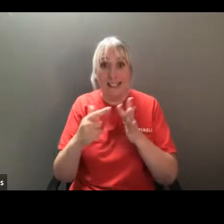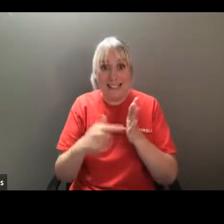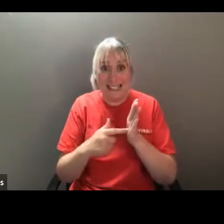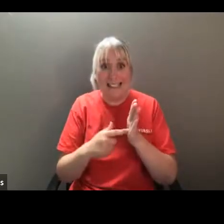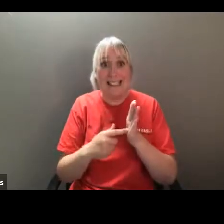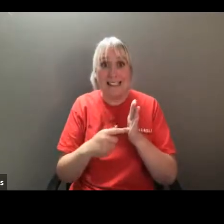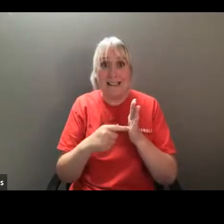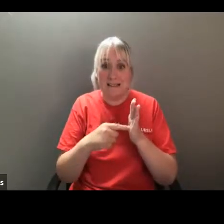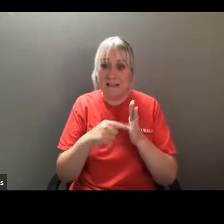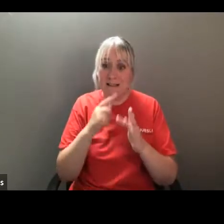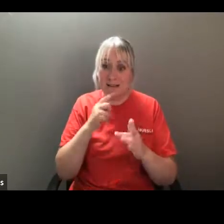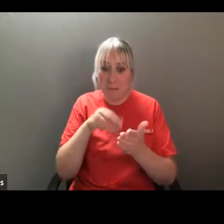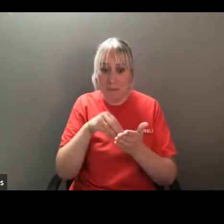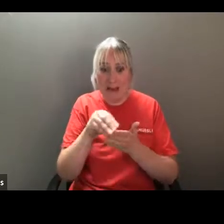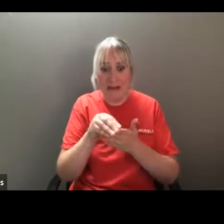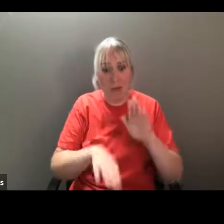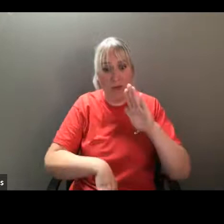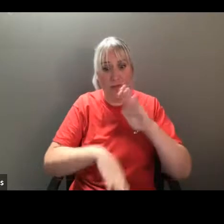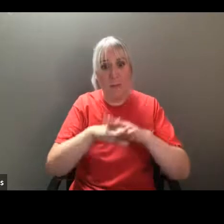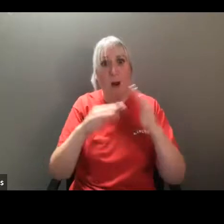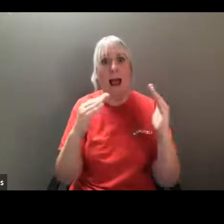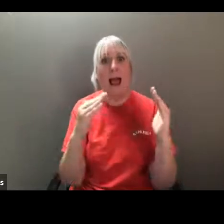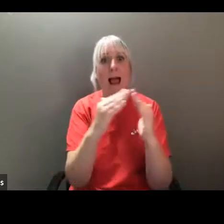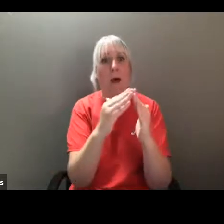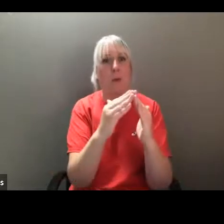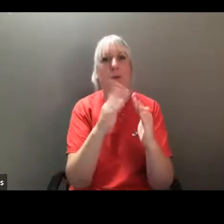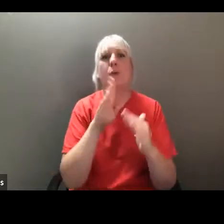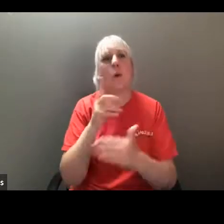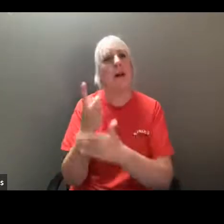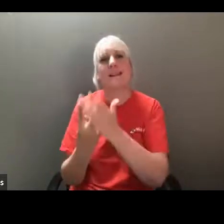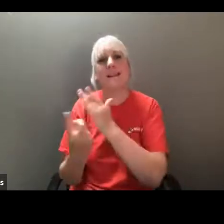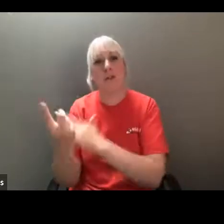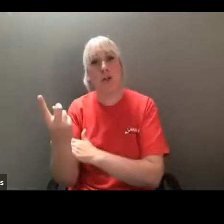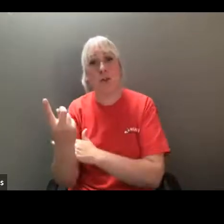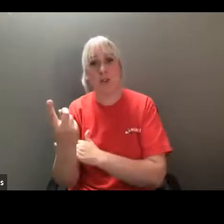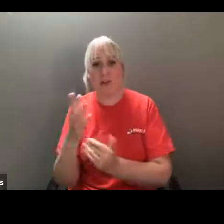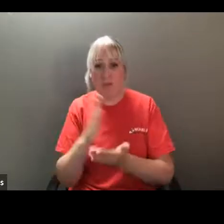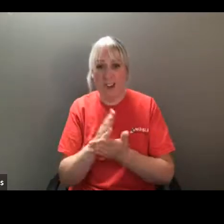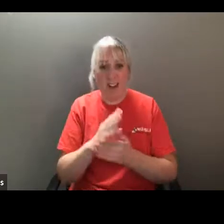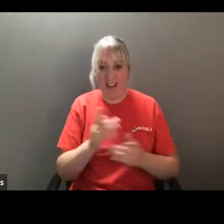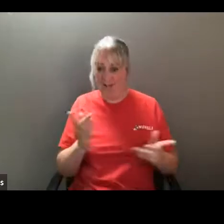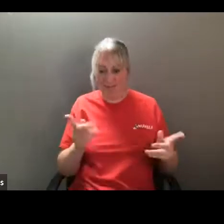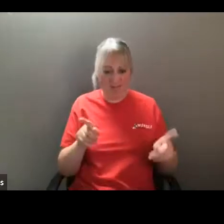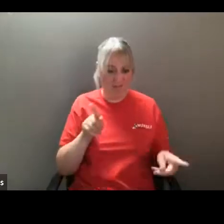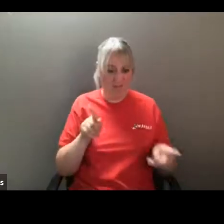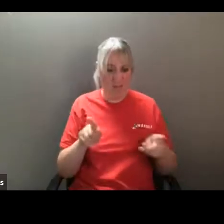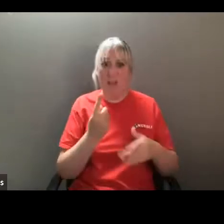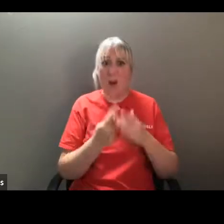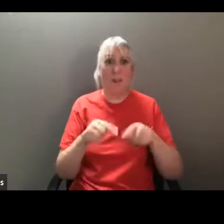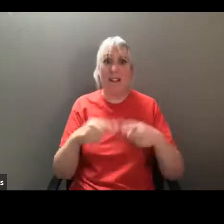as opposed to one individual. That is literally the only difference.